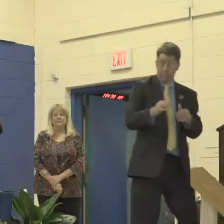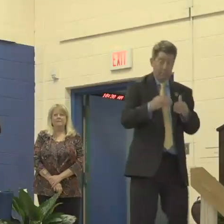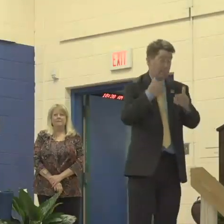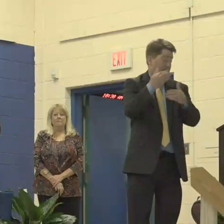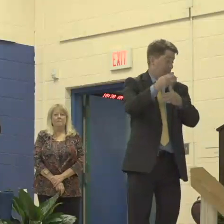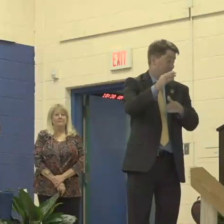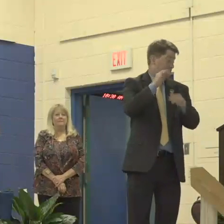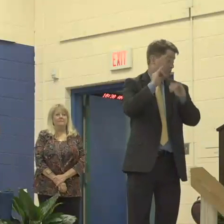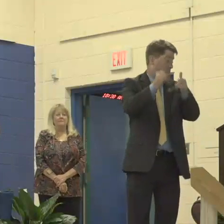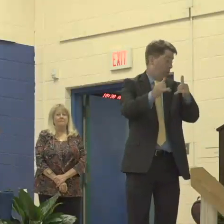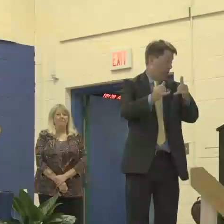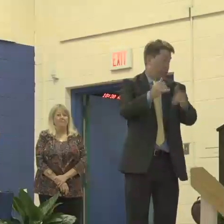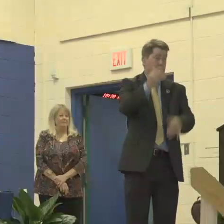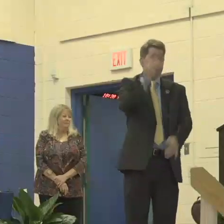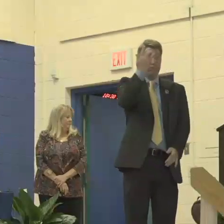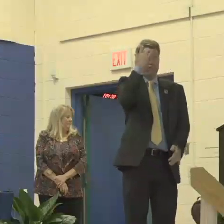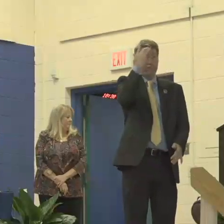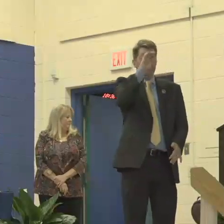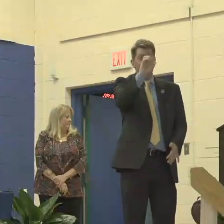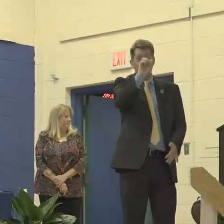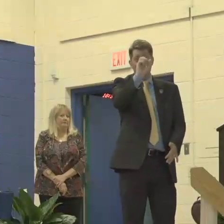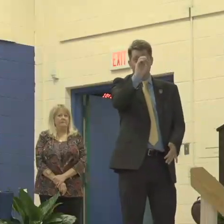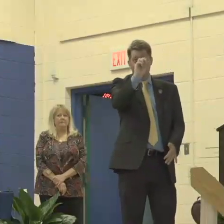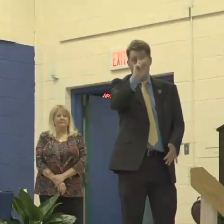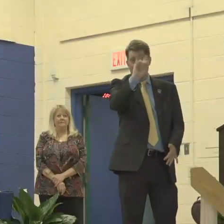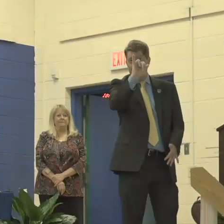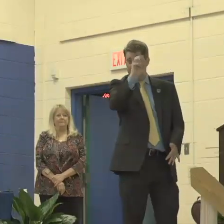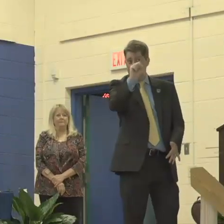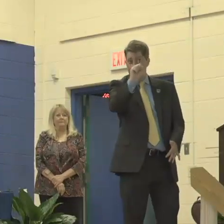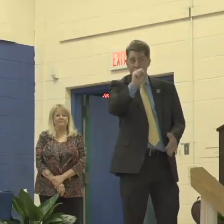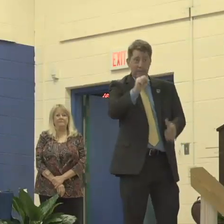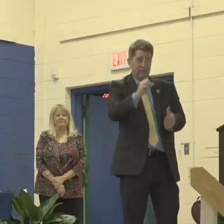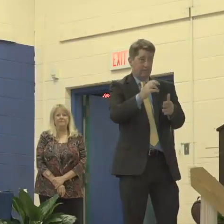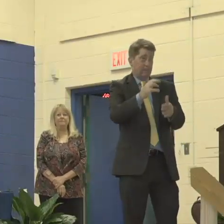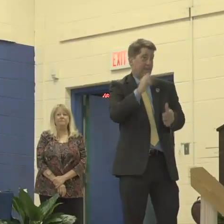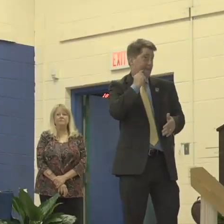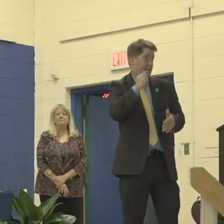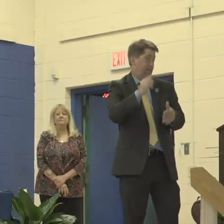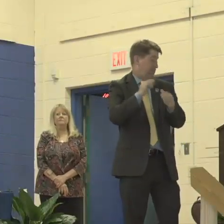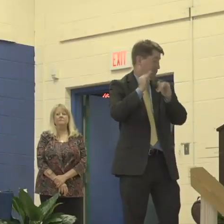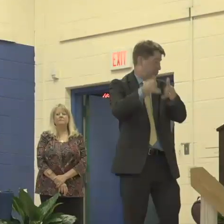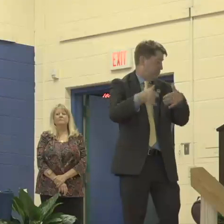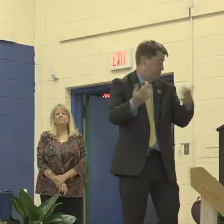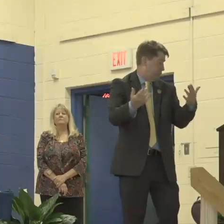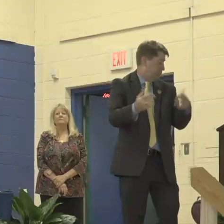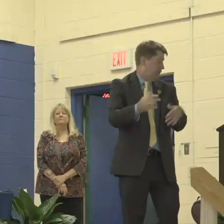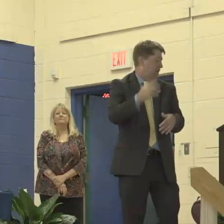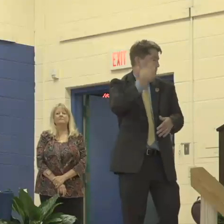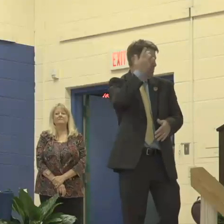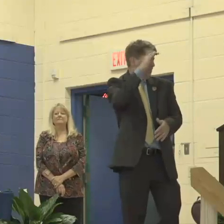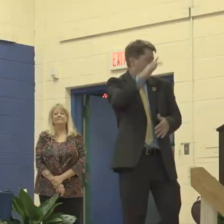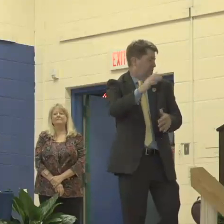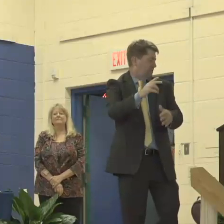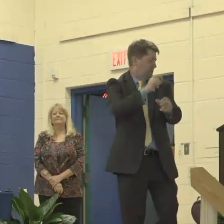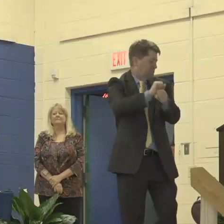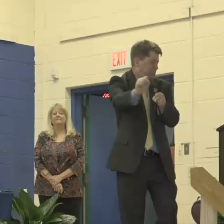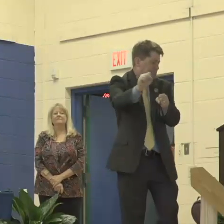Okay, so the next award is the Smarties Award. And this goes to